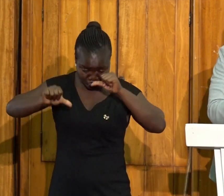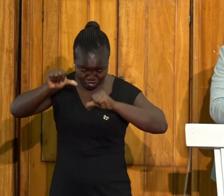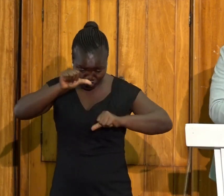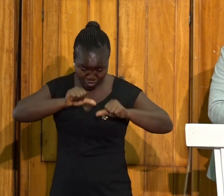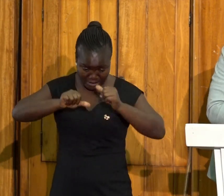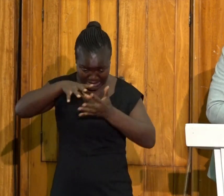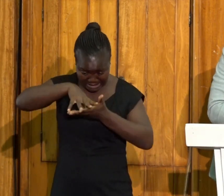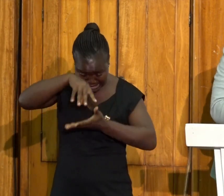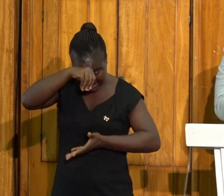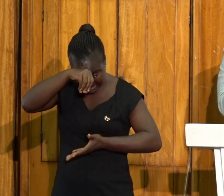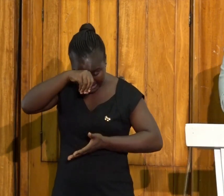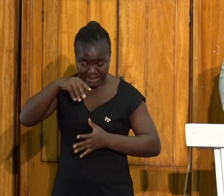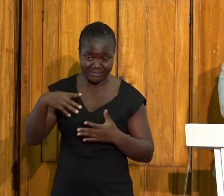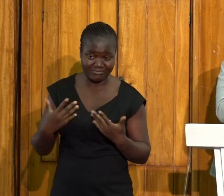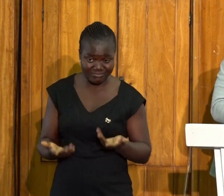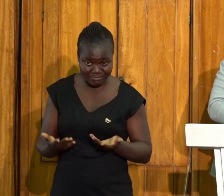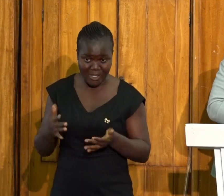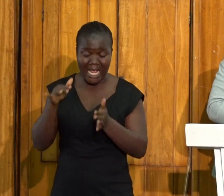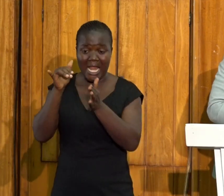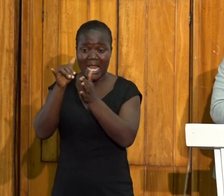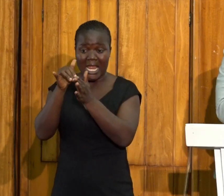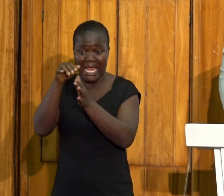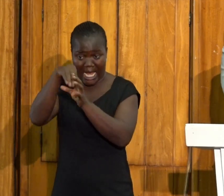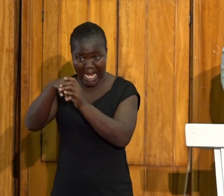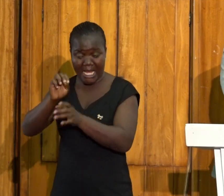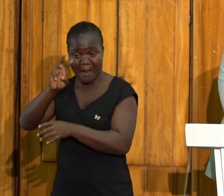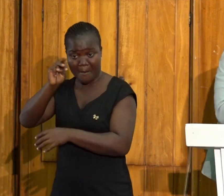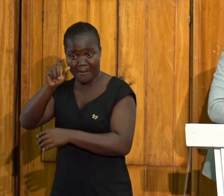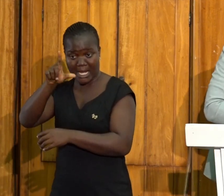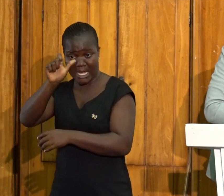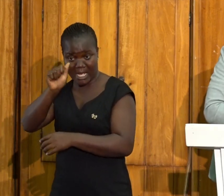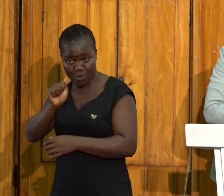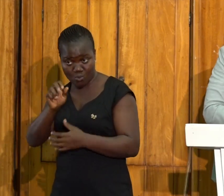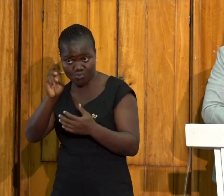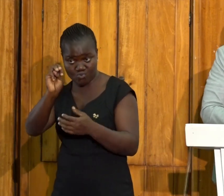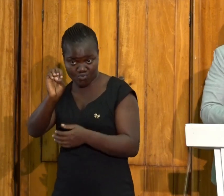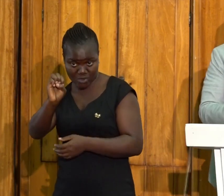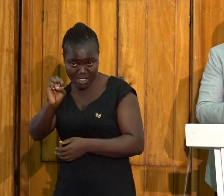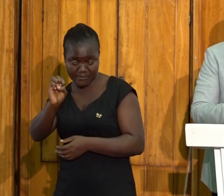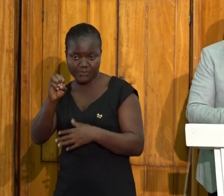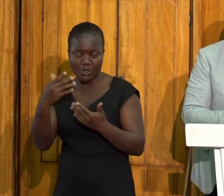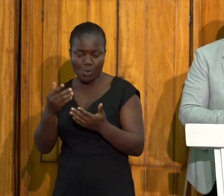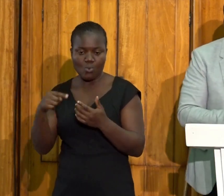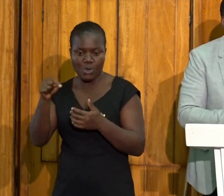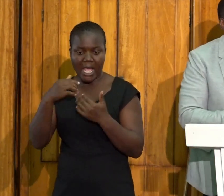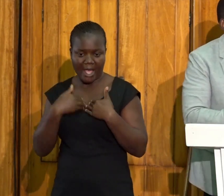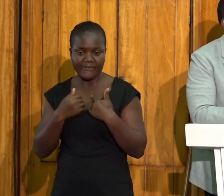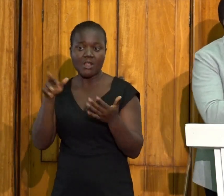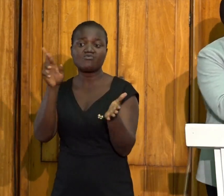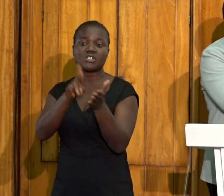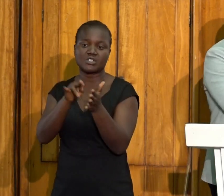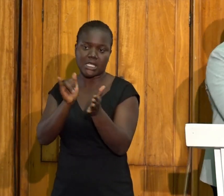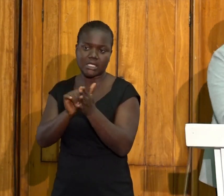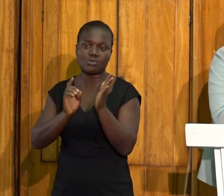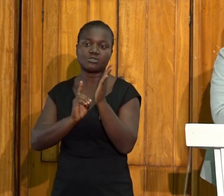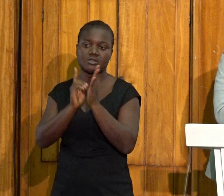aimed at rolling out carb in Malawi, and we have a registry that we developed. I'll talk about that. And within that registry, we